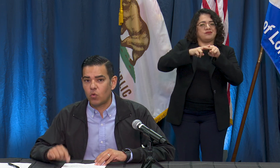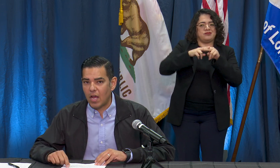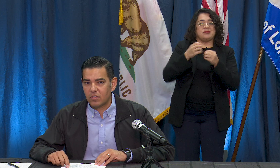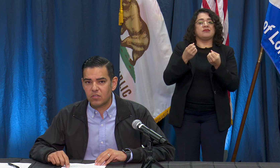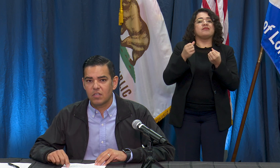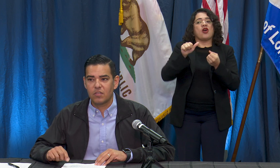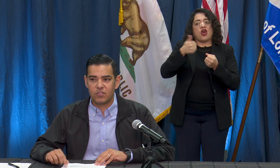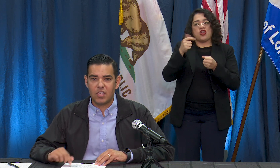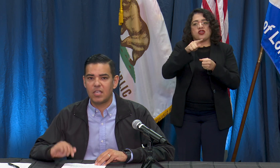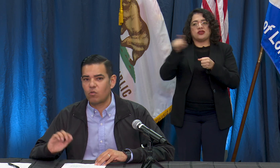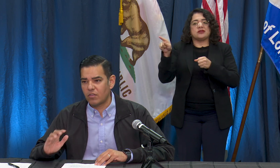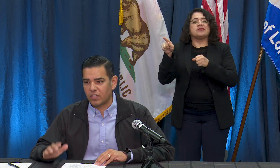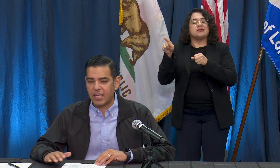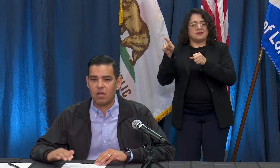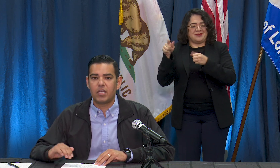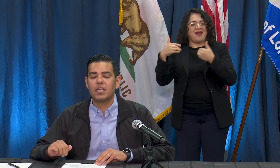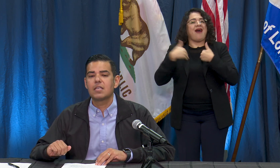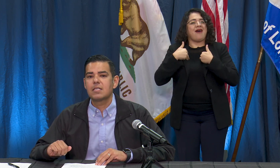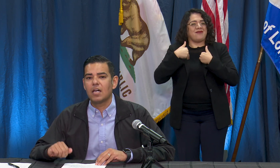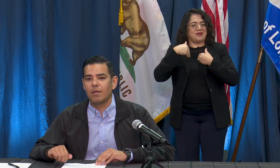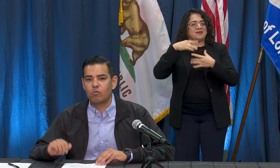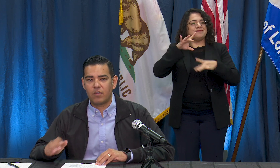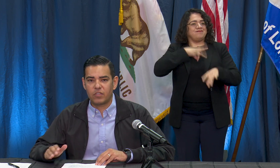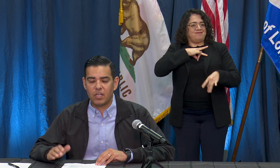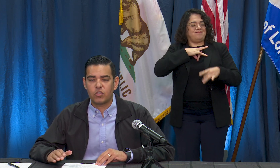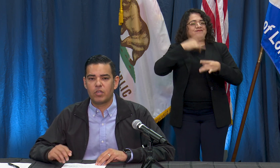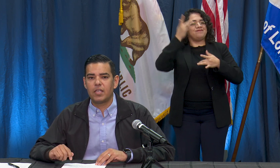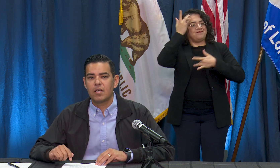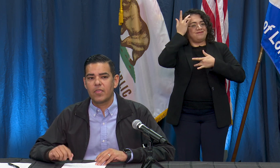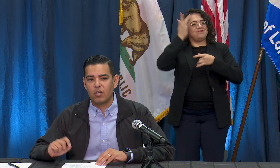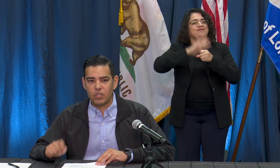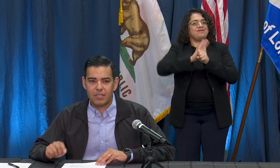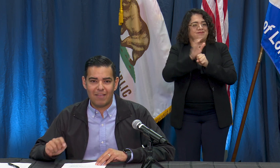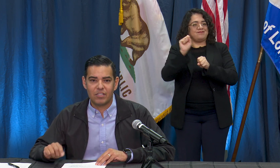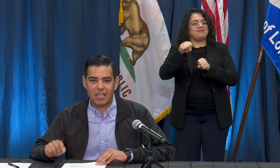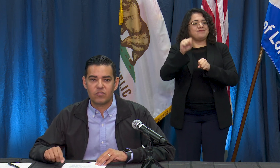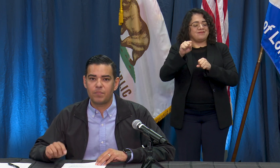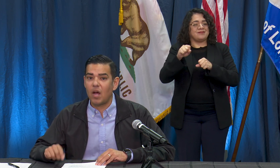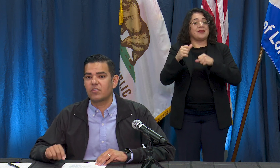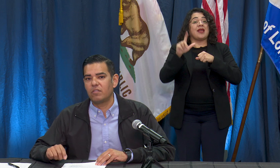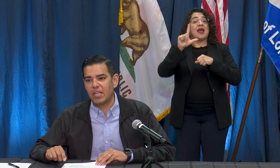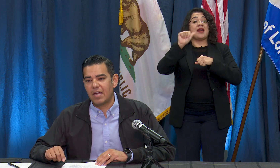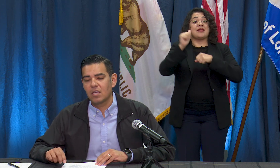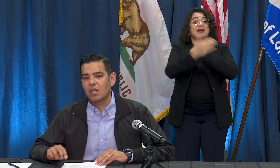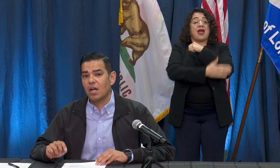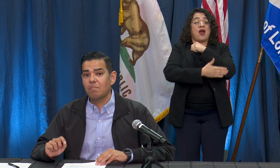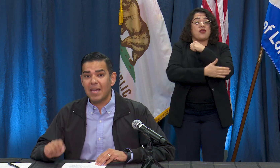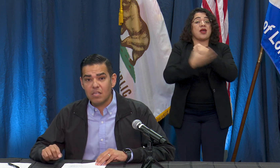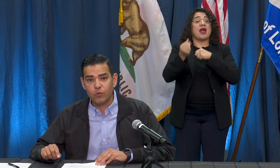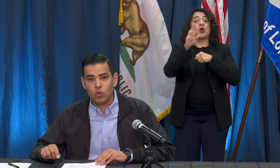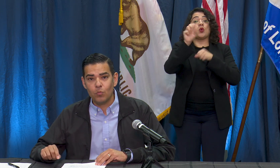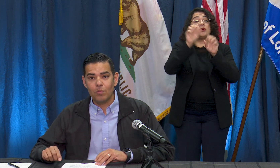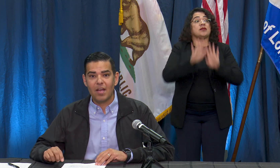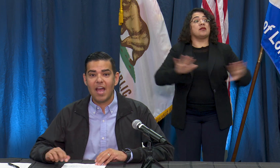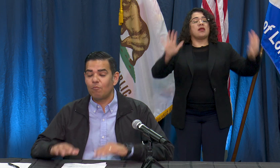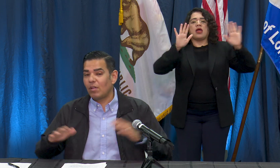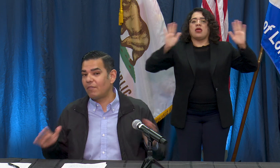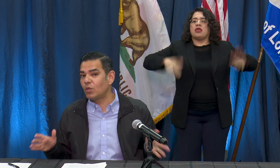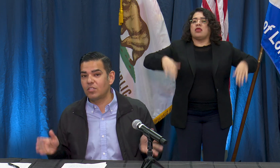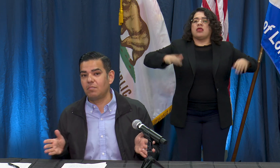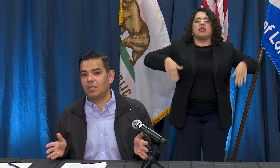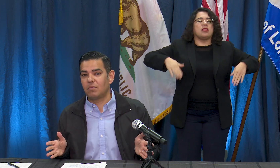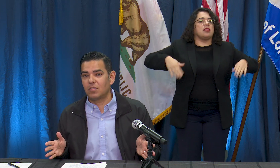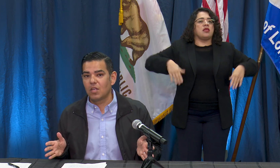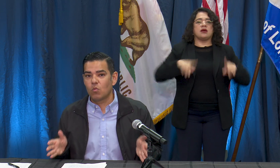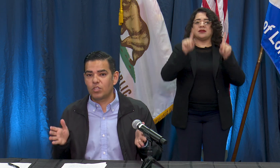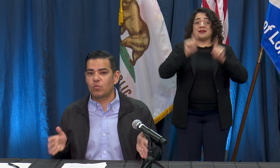COVID-19 across the city, across the county, across the country that just haven't tested positive yet, many of whom will have